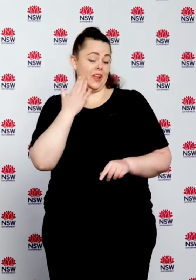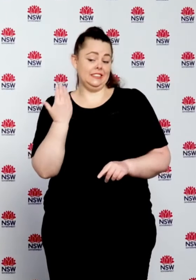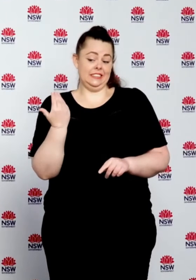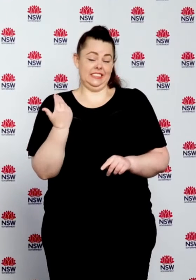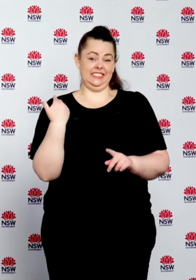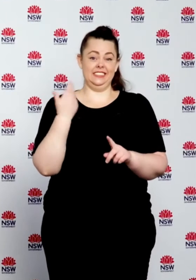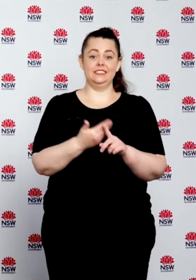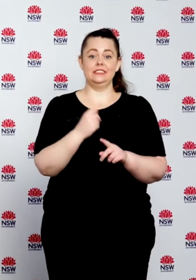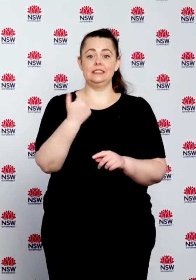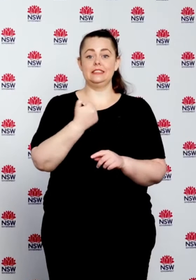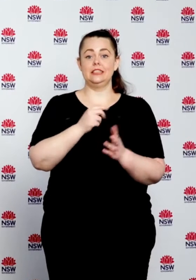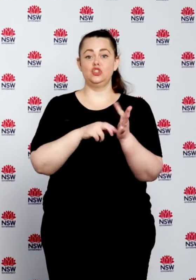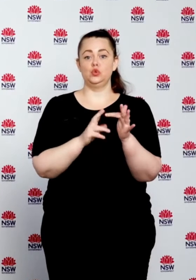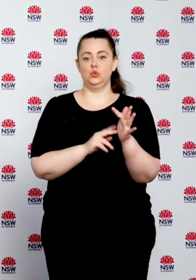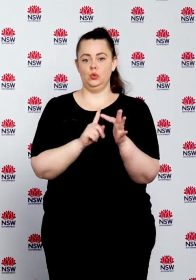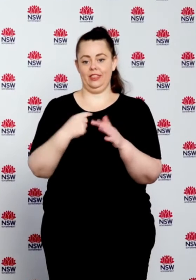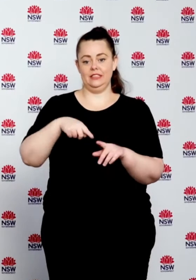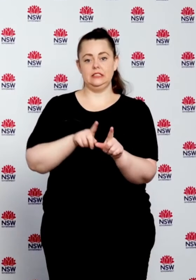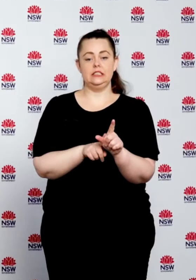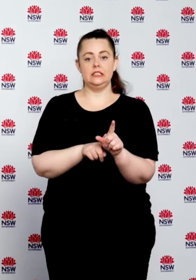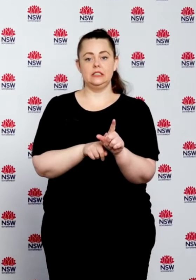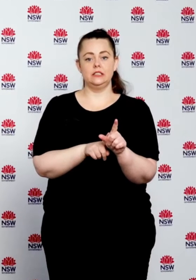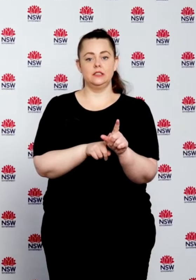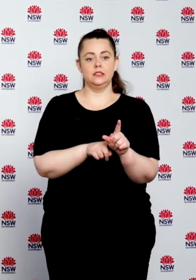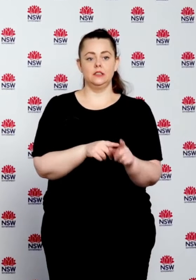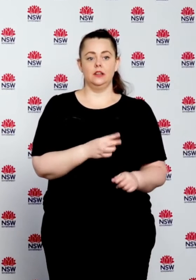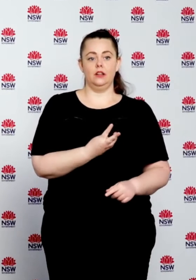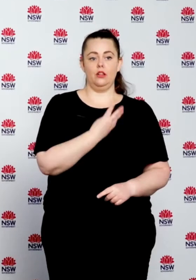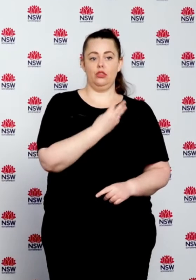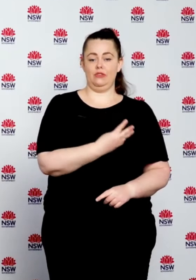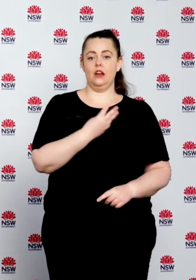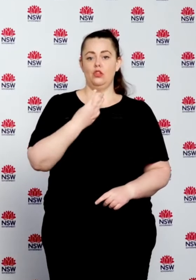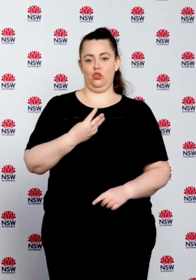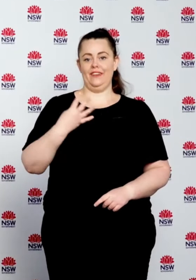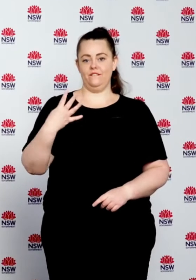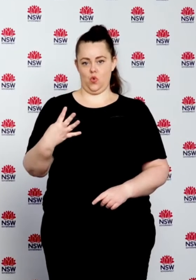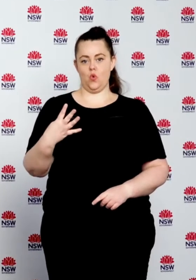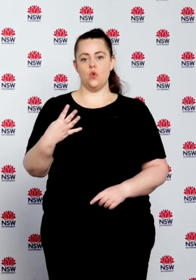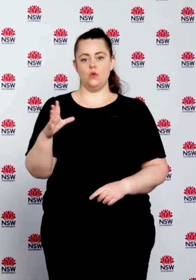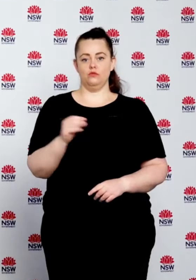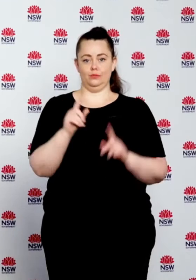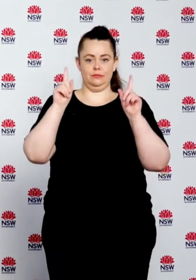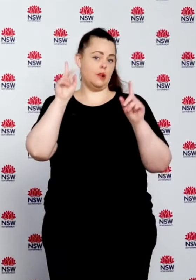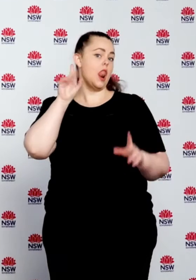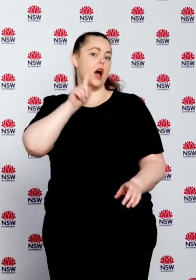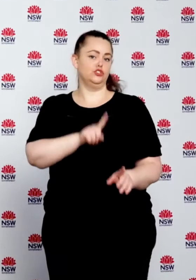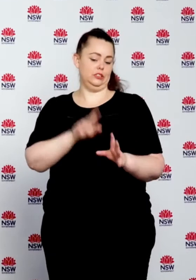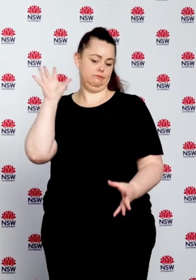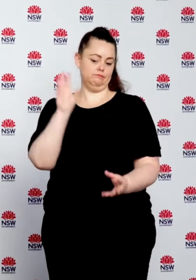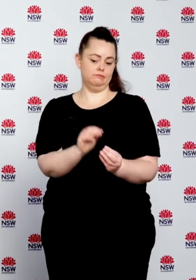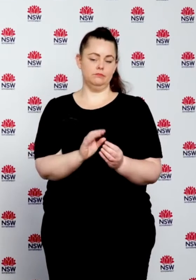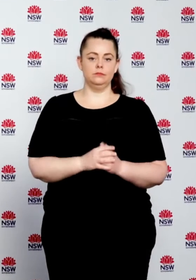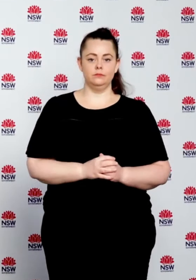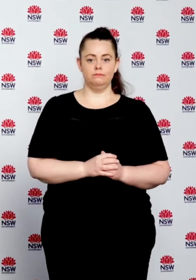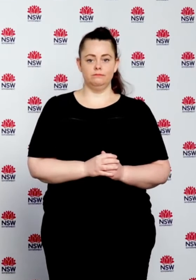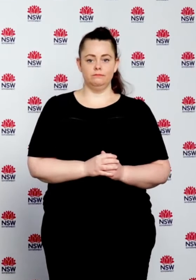June 2021 and 344 since the start of the pandemic. Sadly, we've seen a number of people who've died